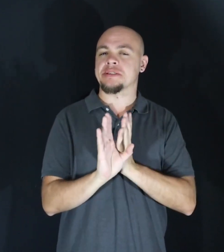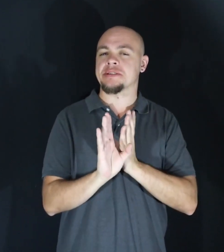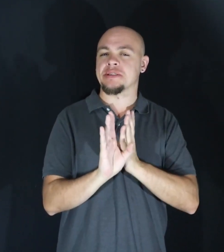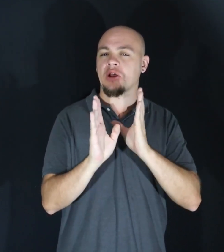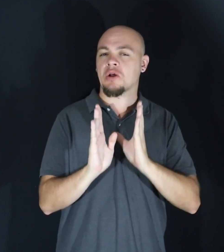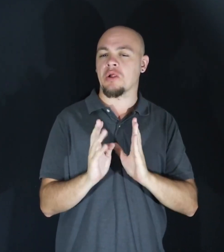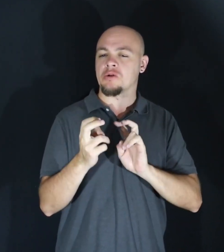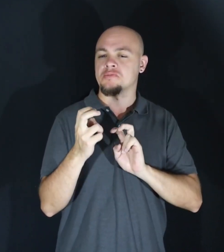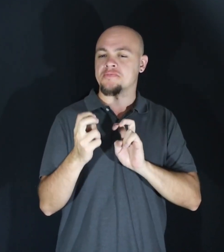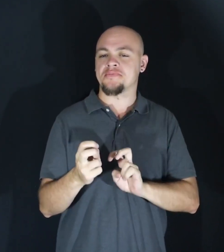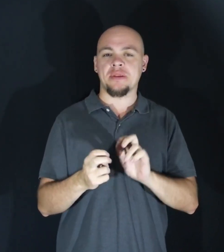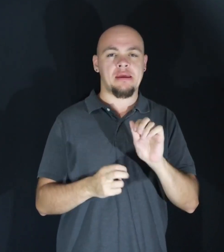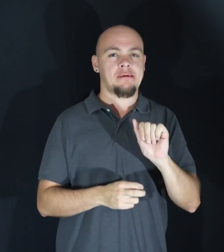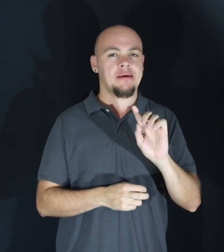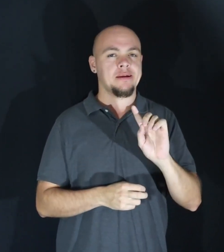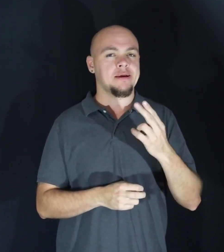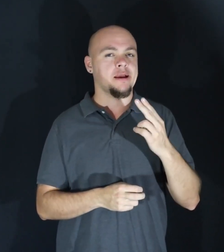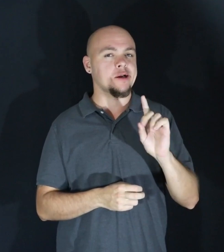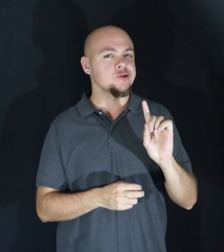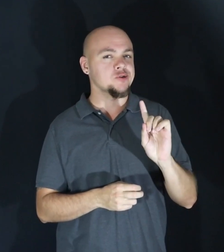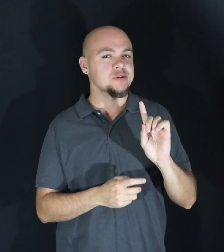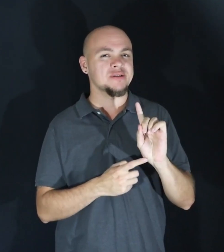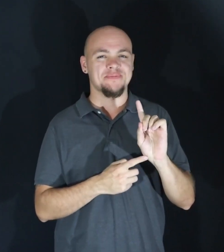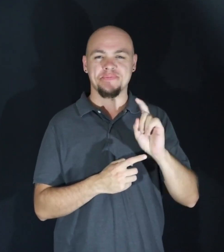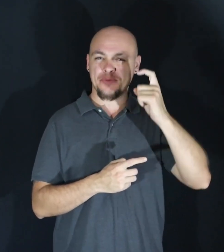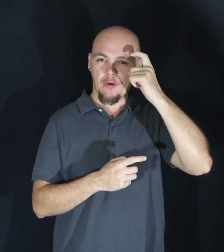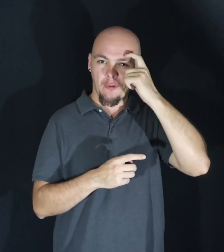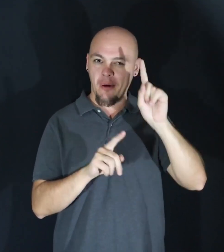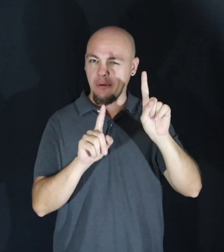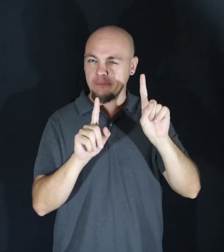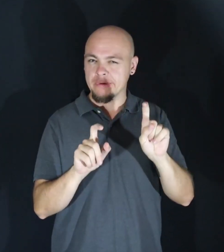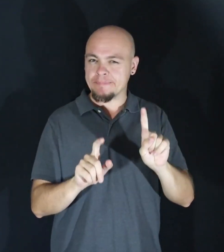psychologist for ADHD testing, cognitive testing.